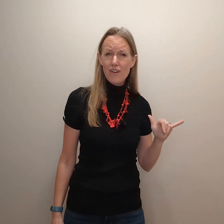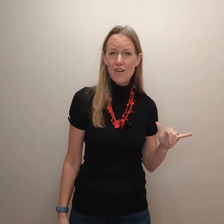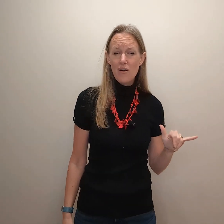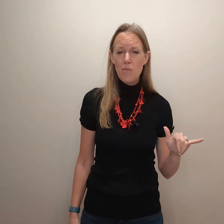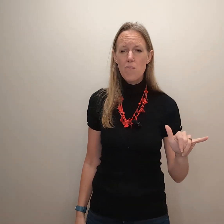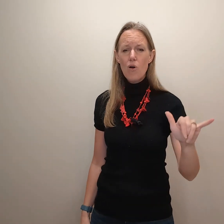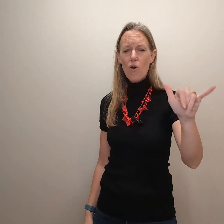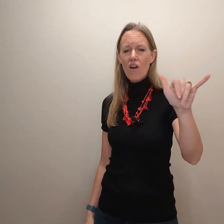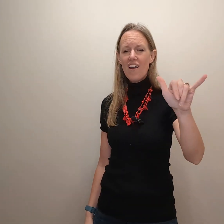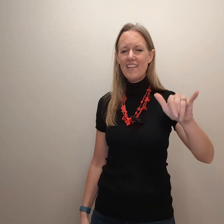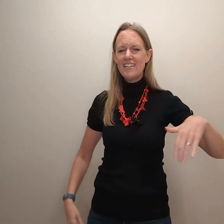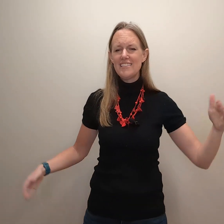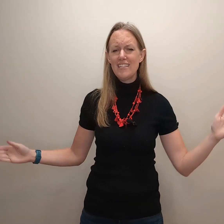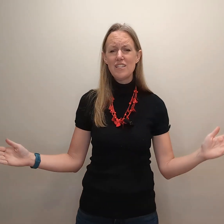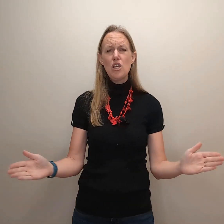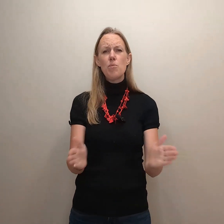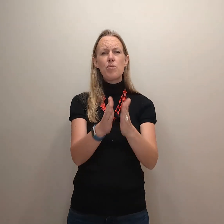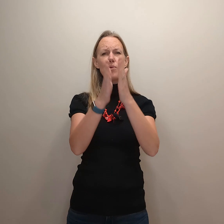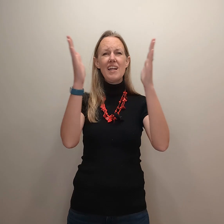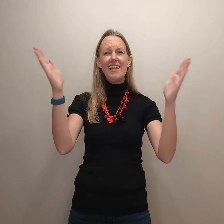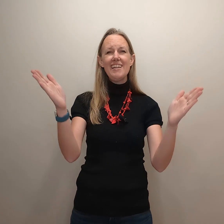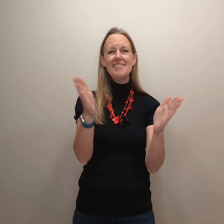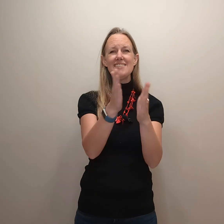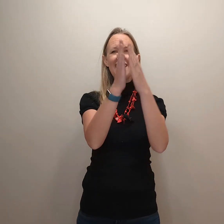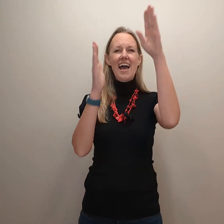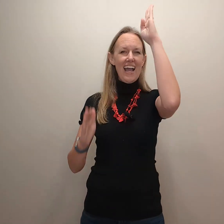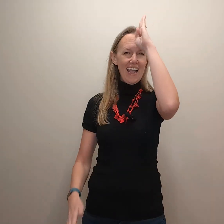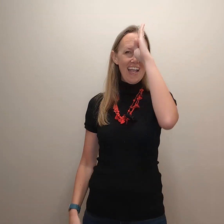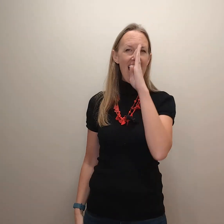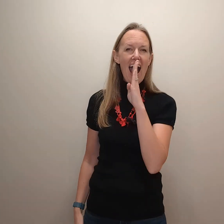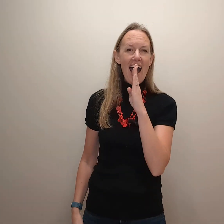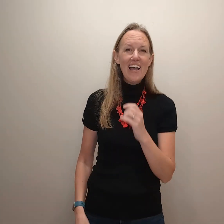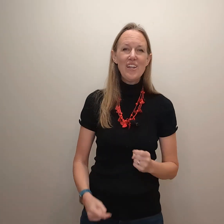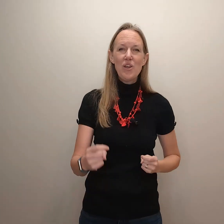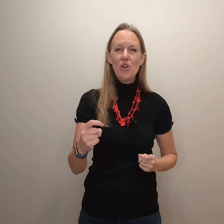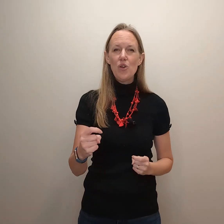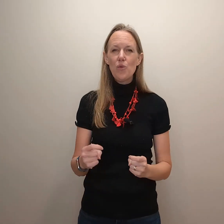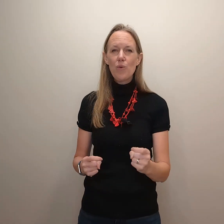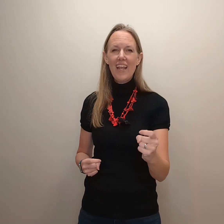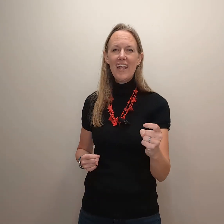forevermore. And then it says, praise God who